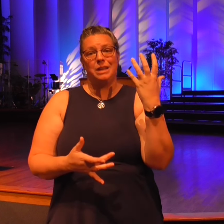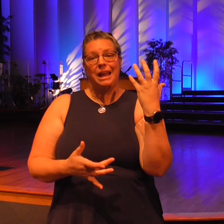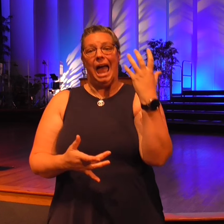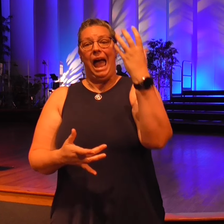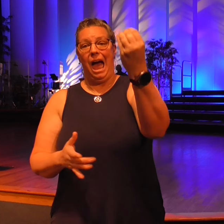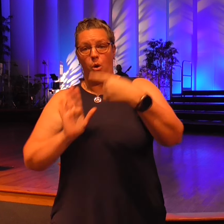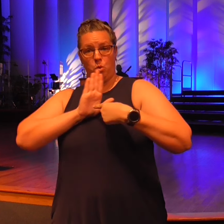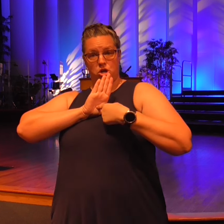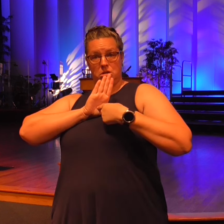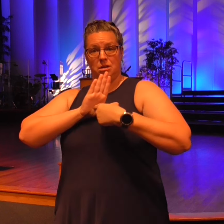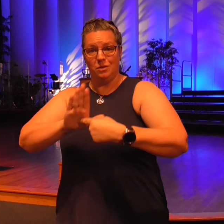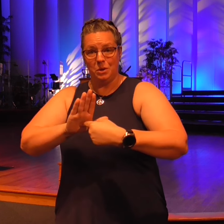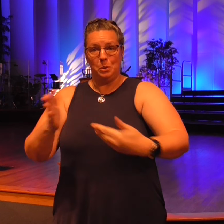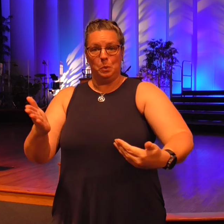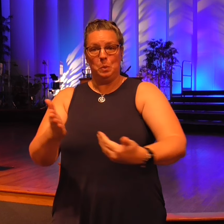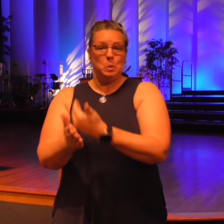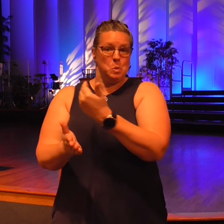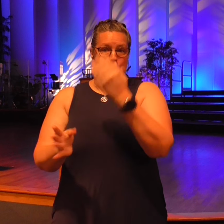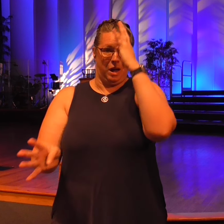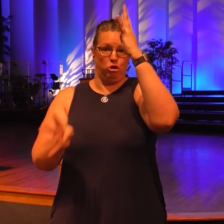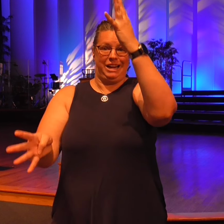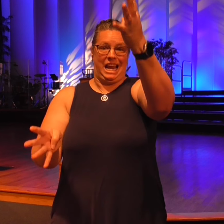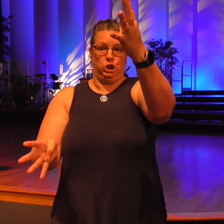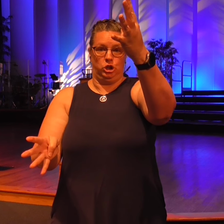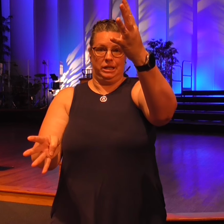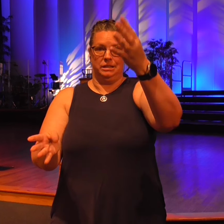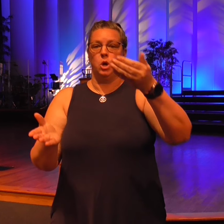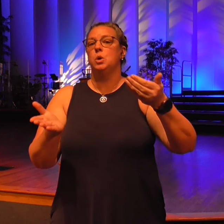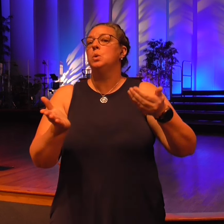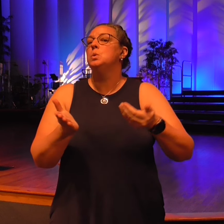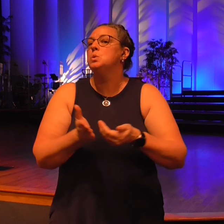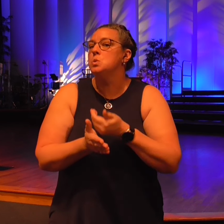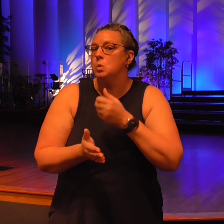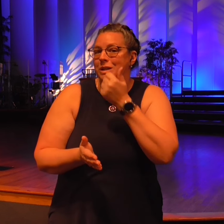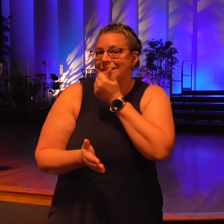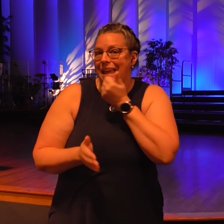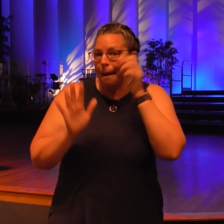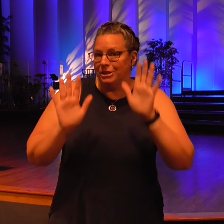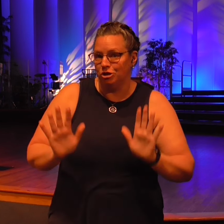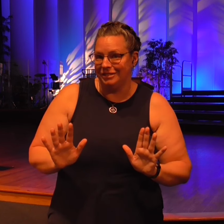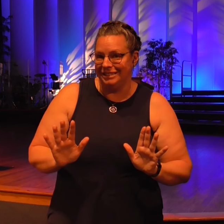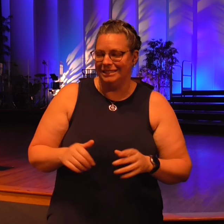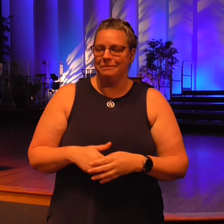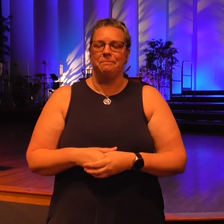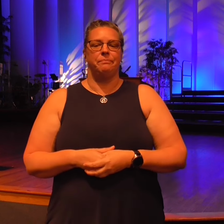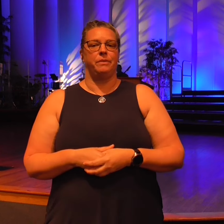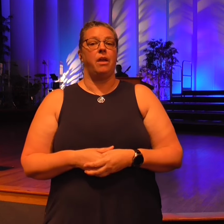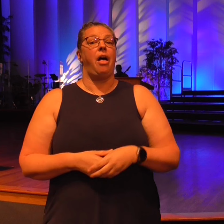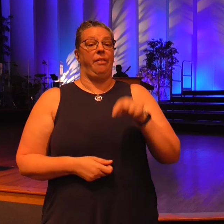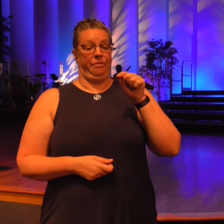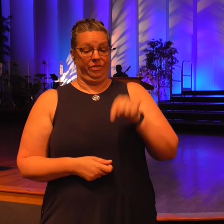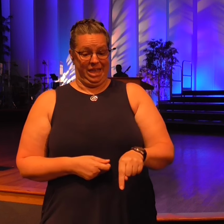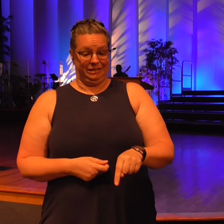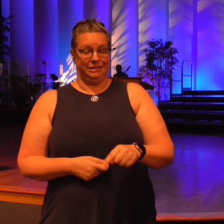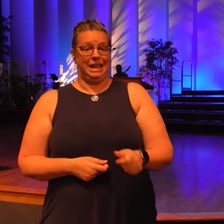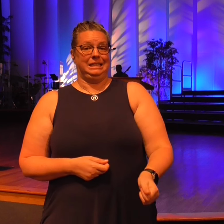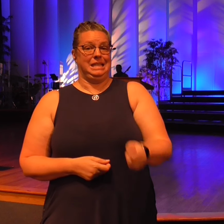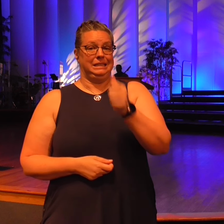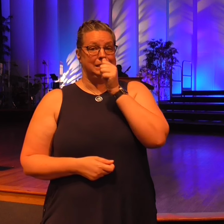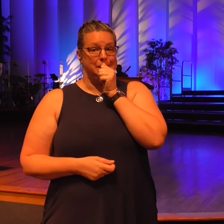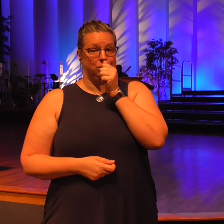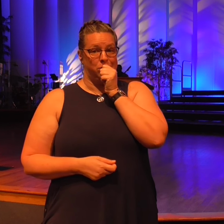form in new creations, new tapestries. This is the secret